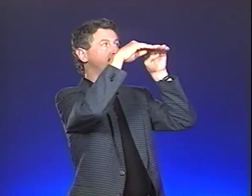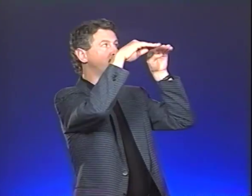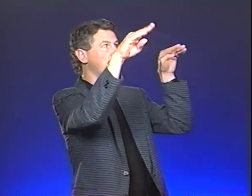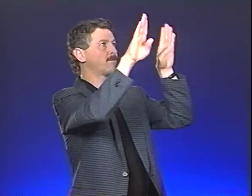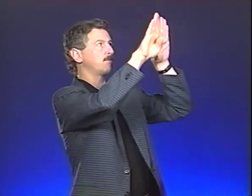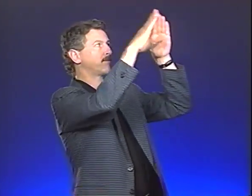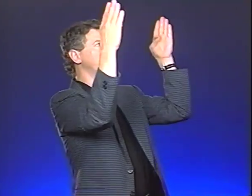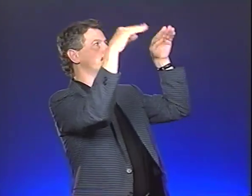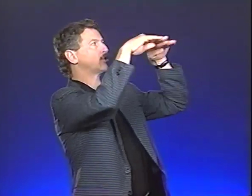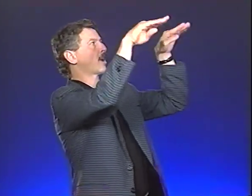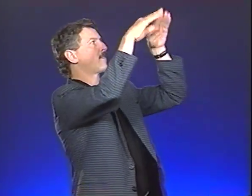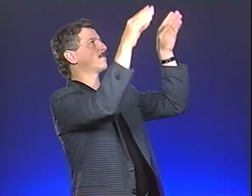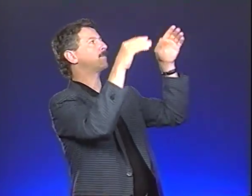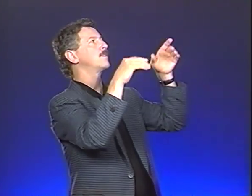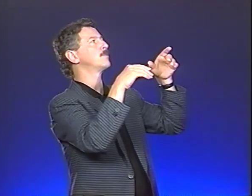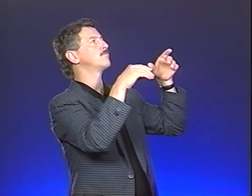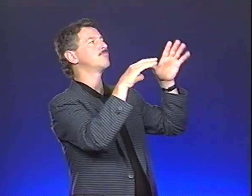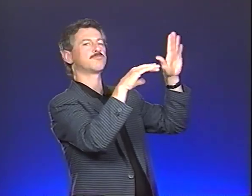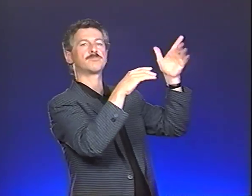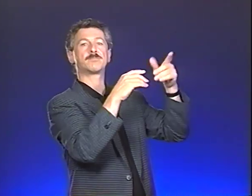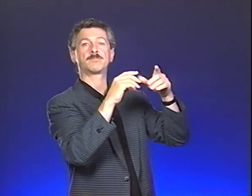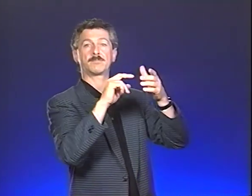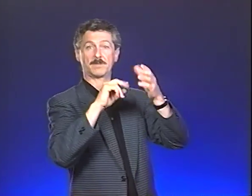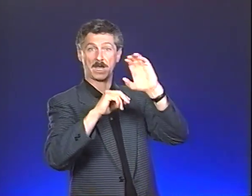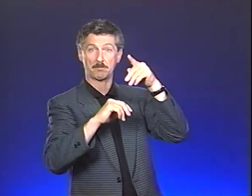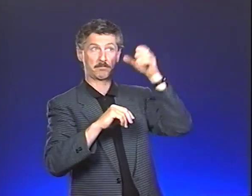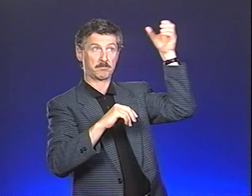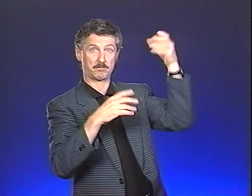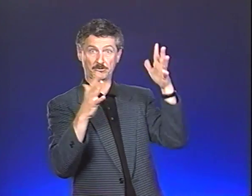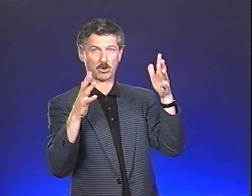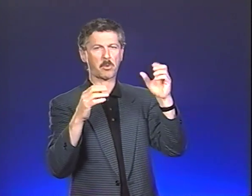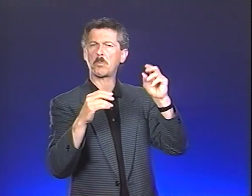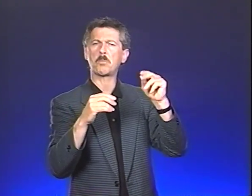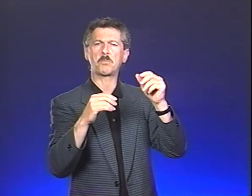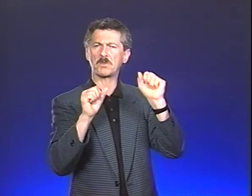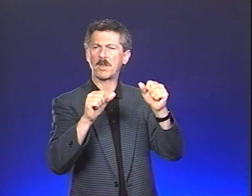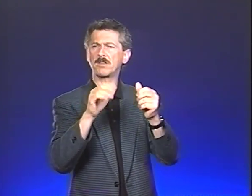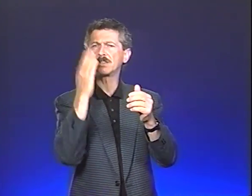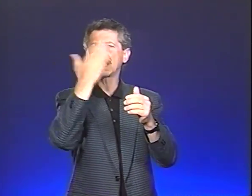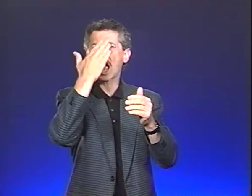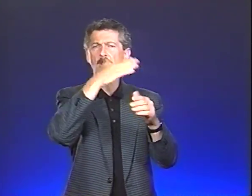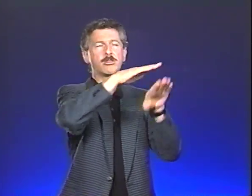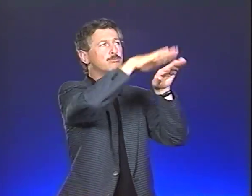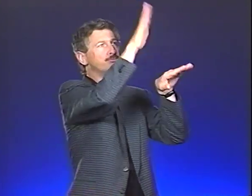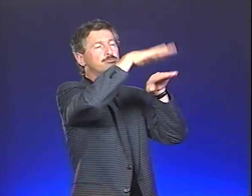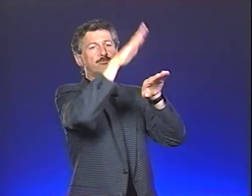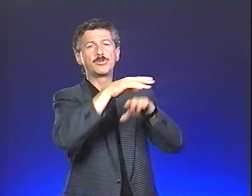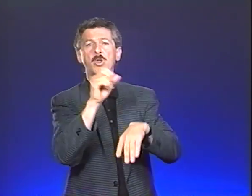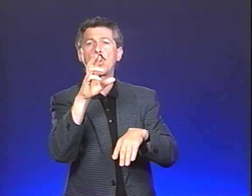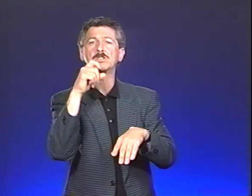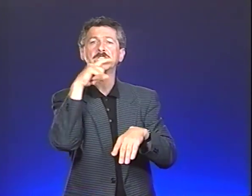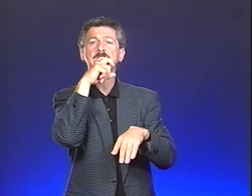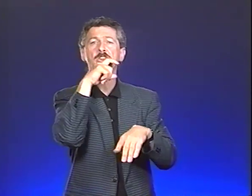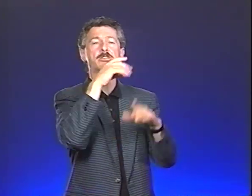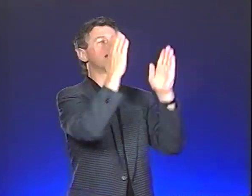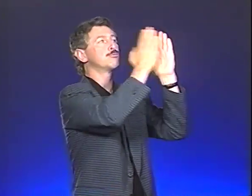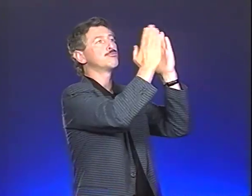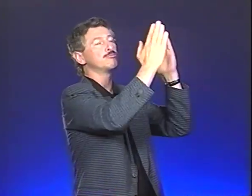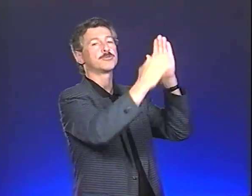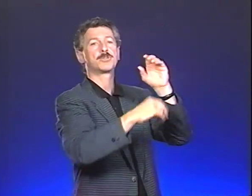into one word which has a different meaning now. We think of that as a piece of furniture with shelves that not only hold cups, but